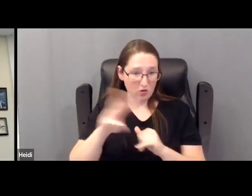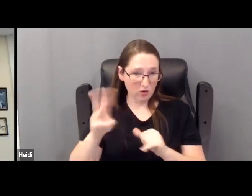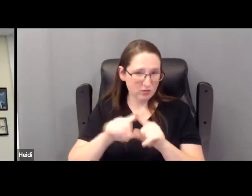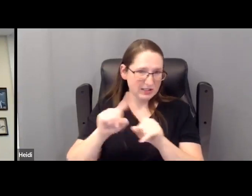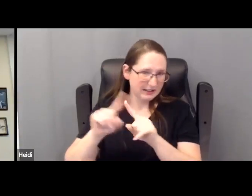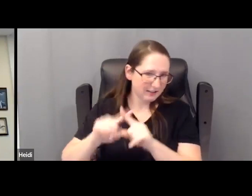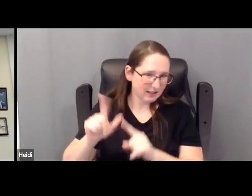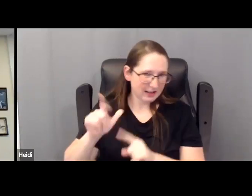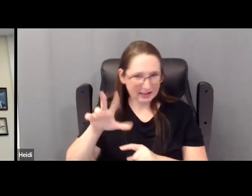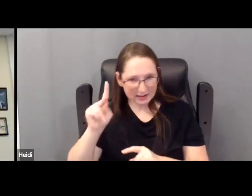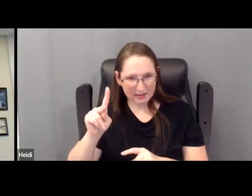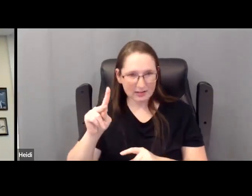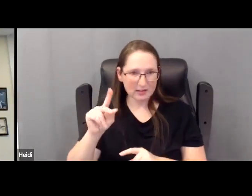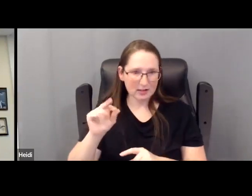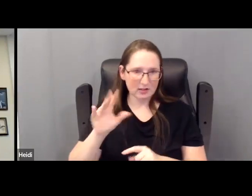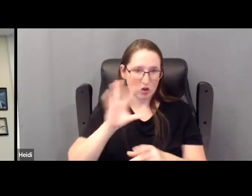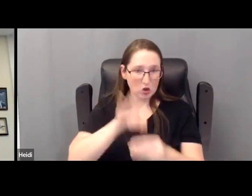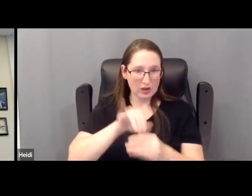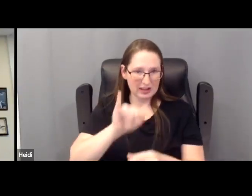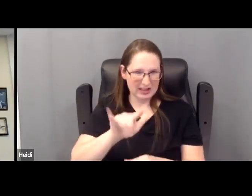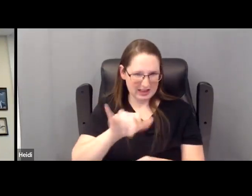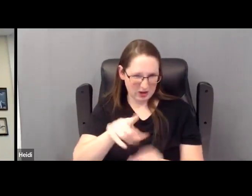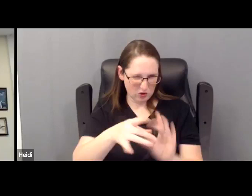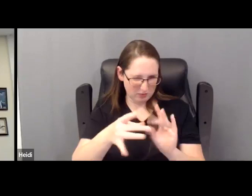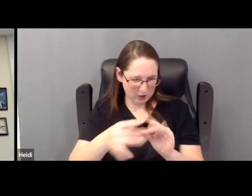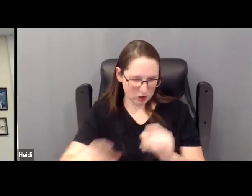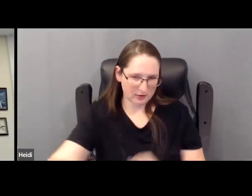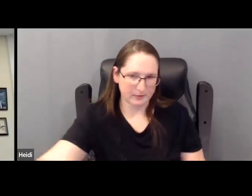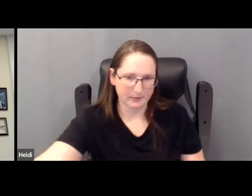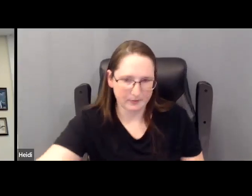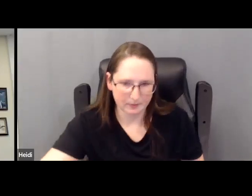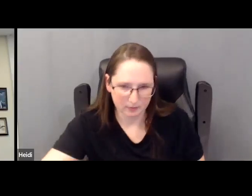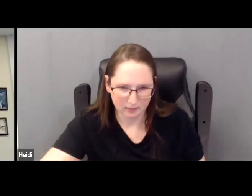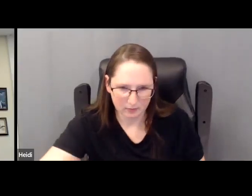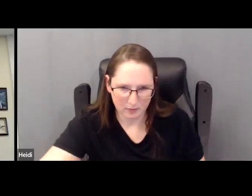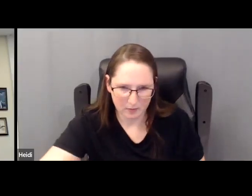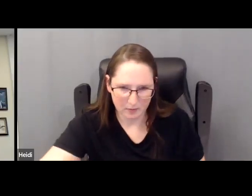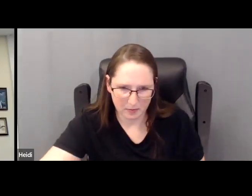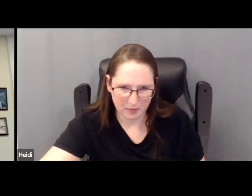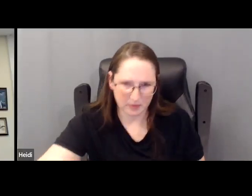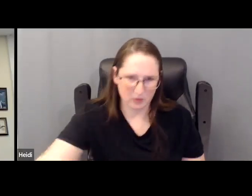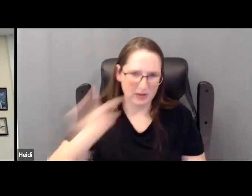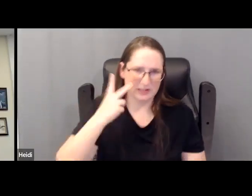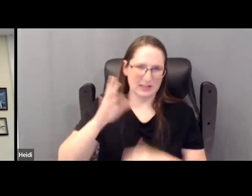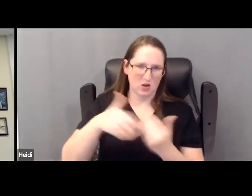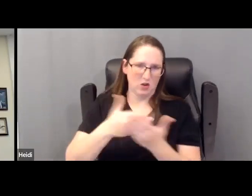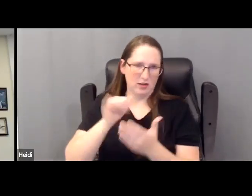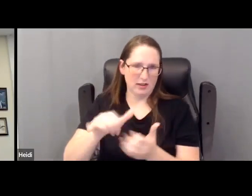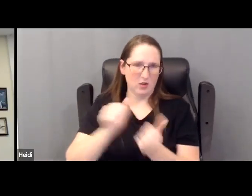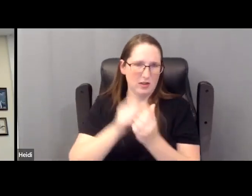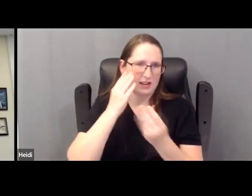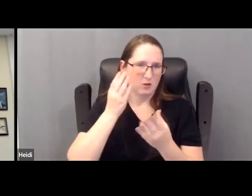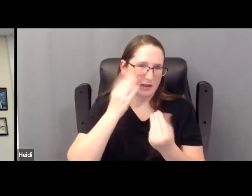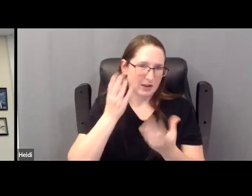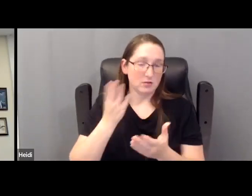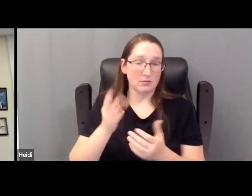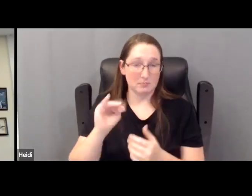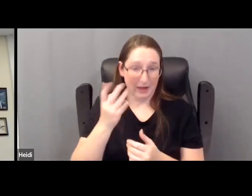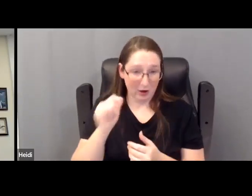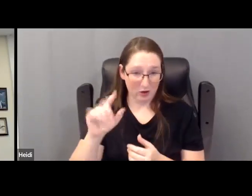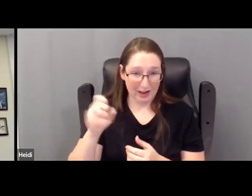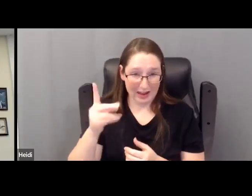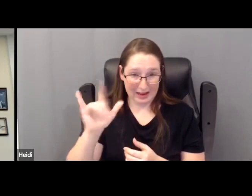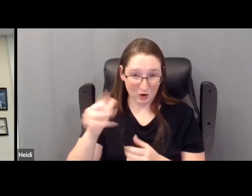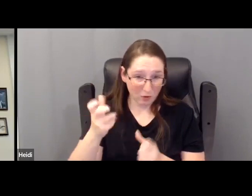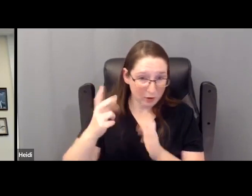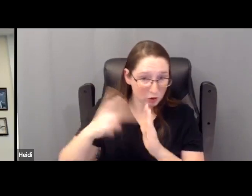links that, like, including that link you just mentioned. Okay. So you could see that also with a lot of information. So Michael, Eddie, do you want me